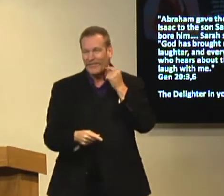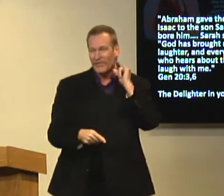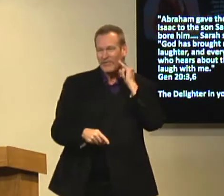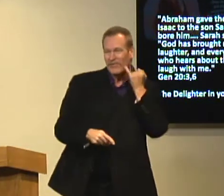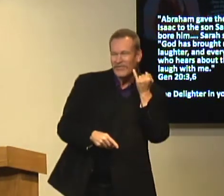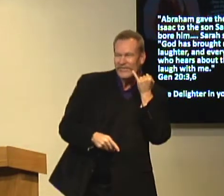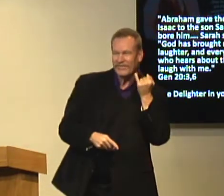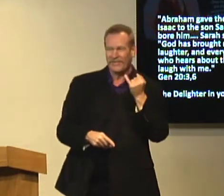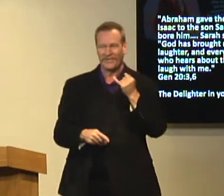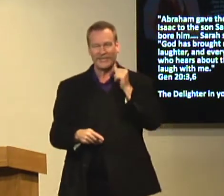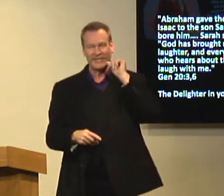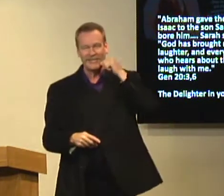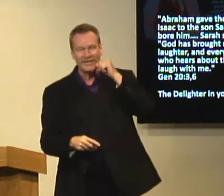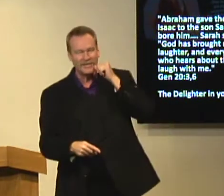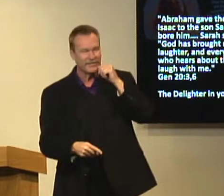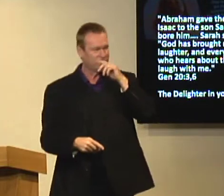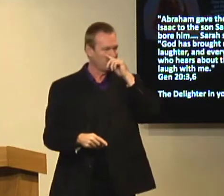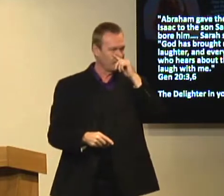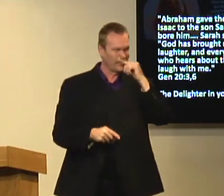There's a few of you that have been given name signs kind of